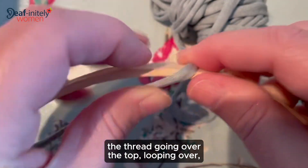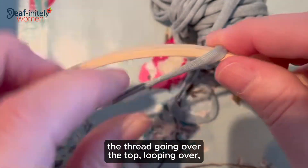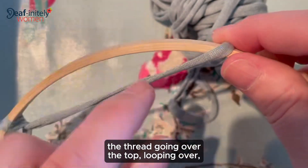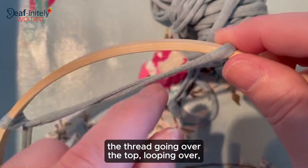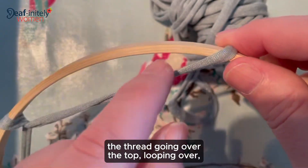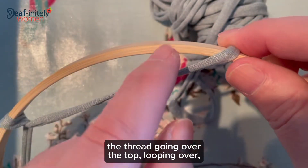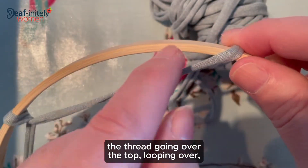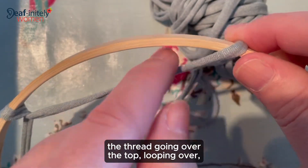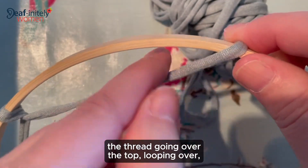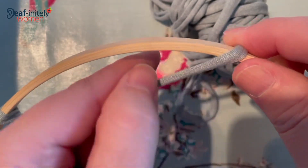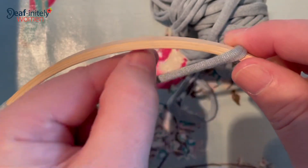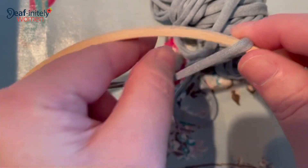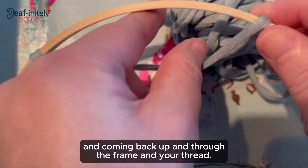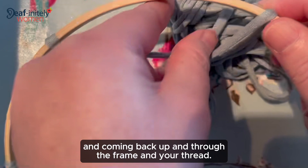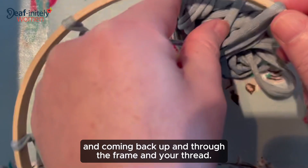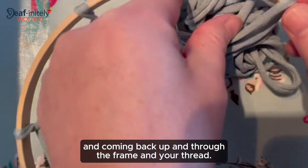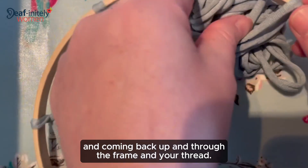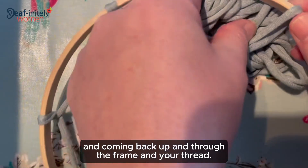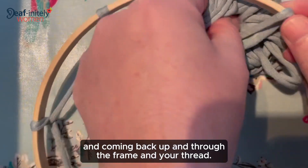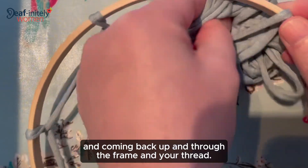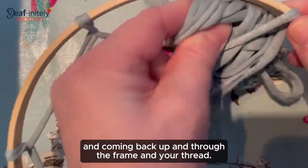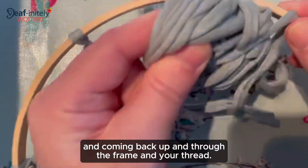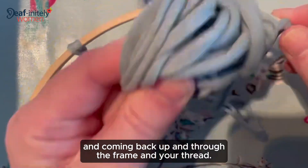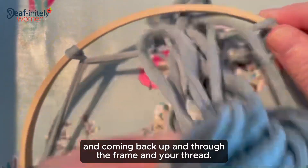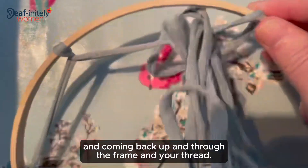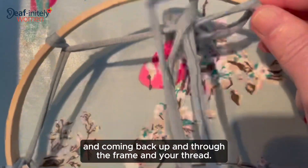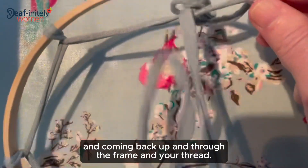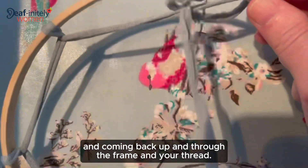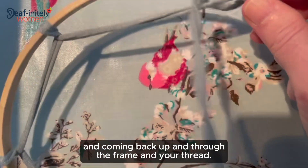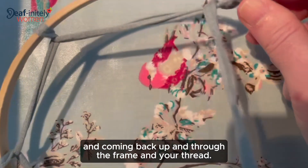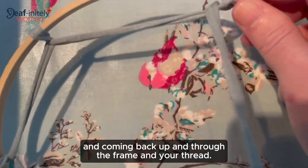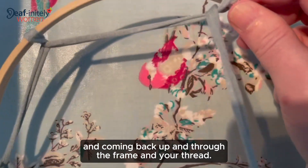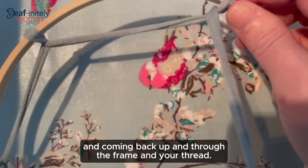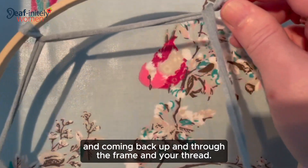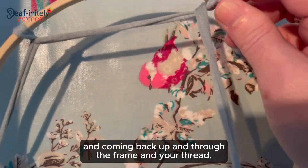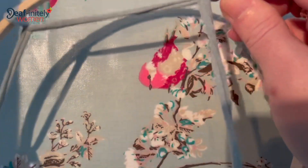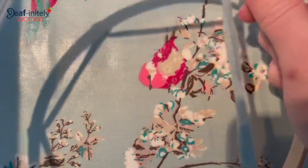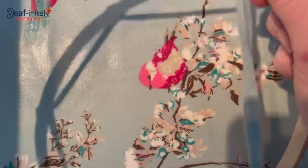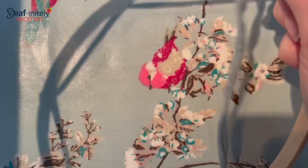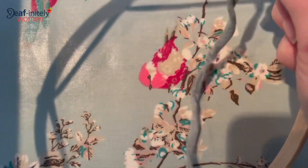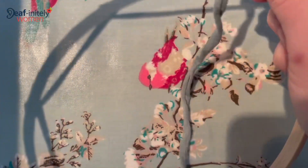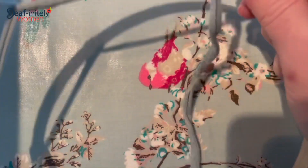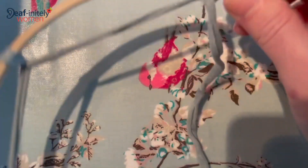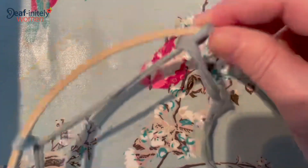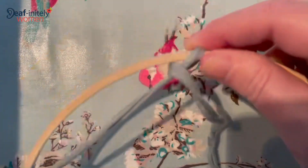looping over and coming back up and through the frame and your thread.